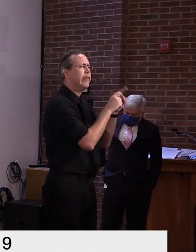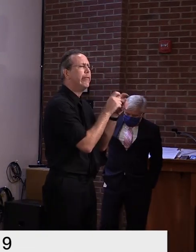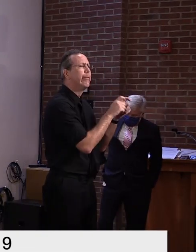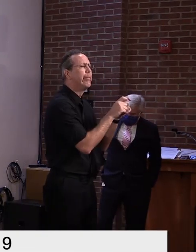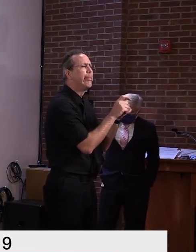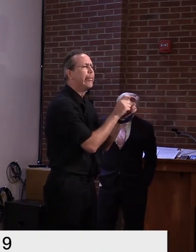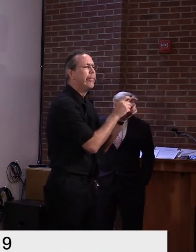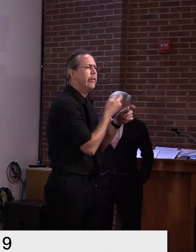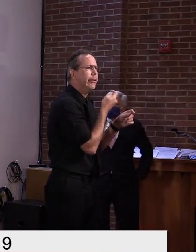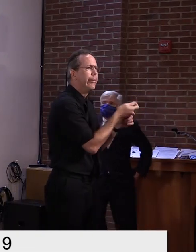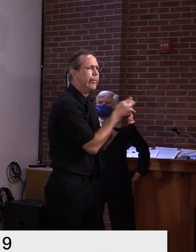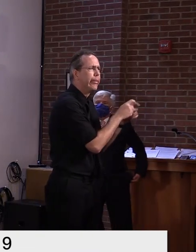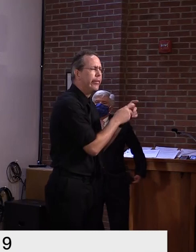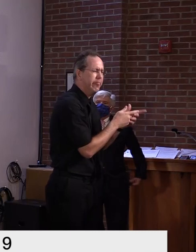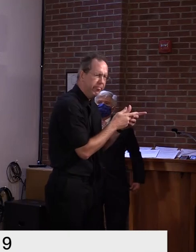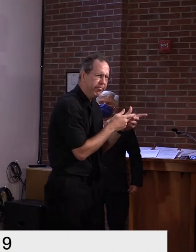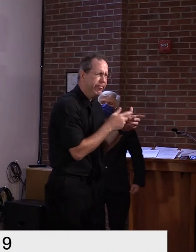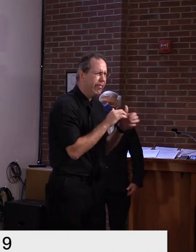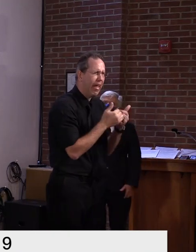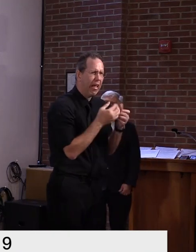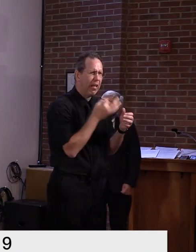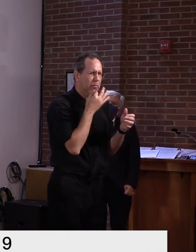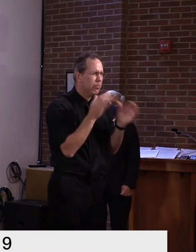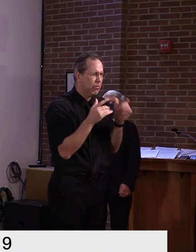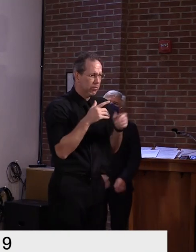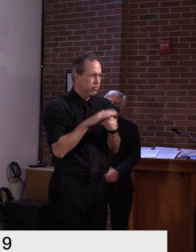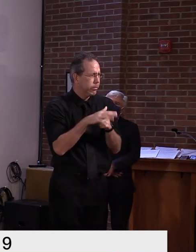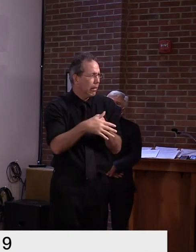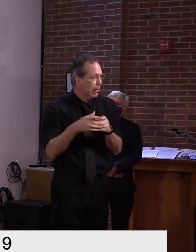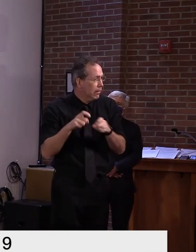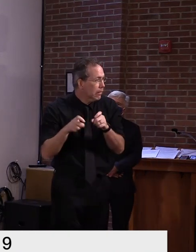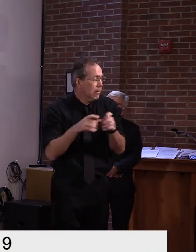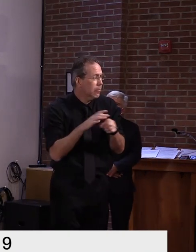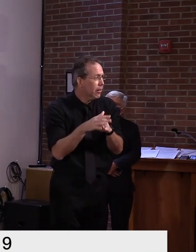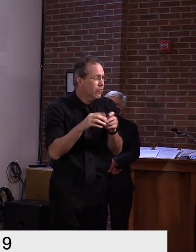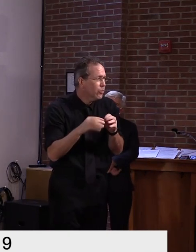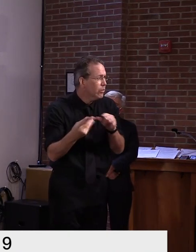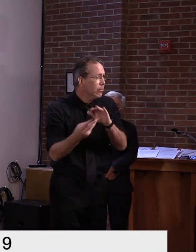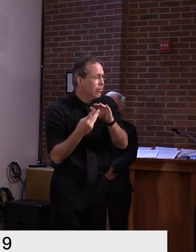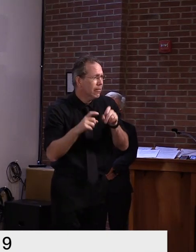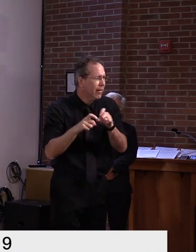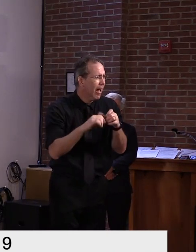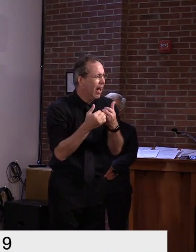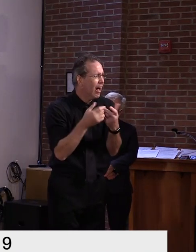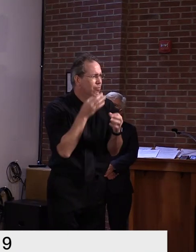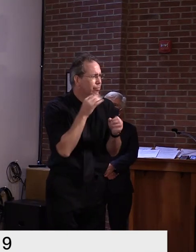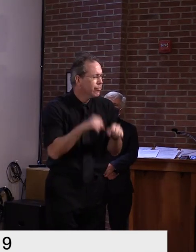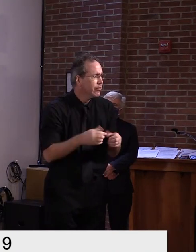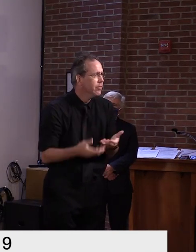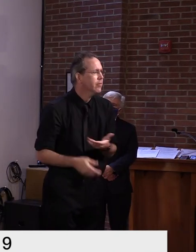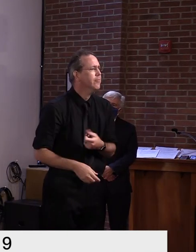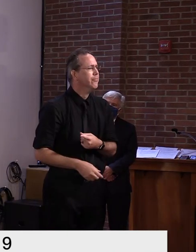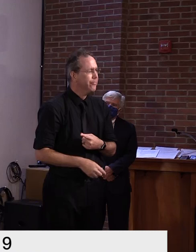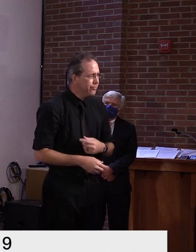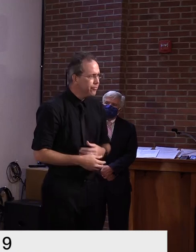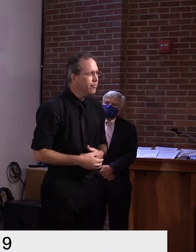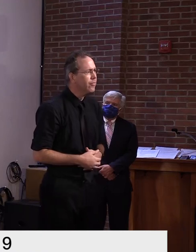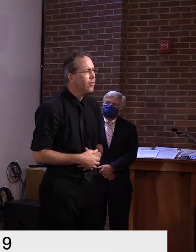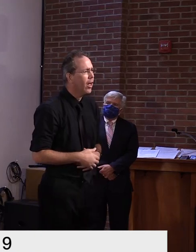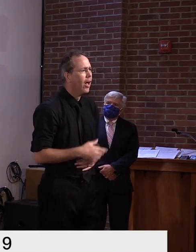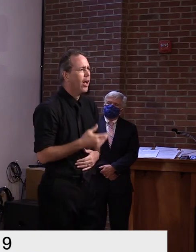testing or money to pay for it. It's sort of a striking difference that's starting to emerge the more I learn about these other schools